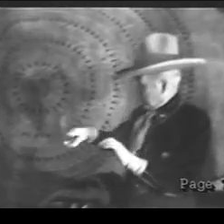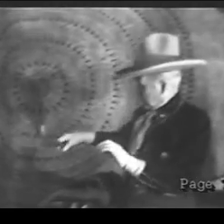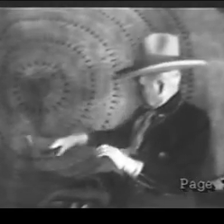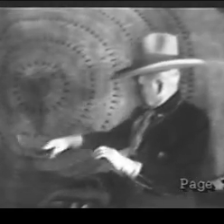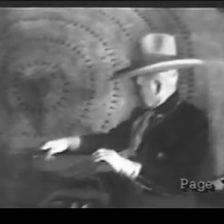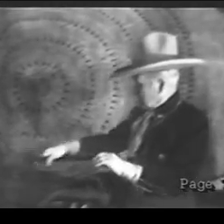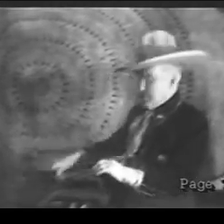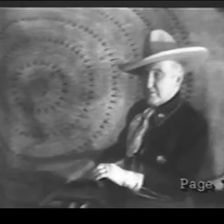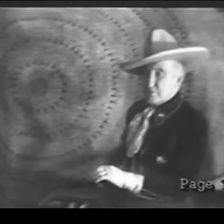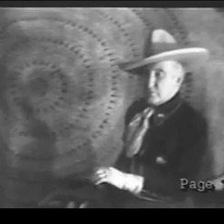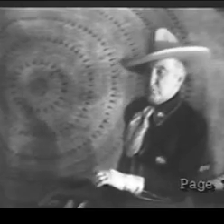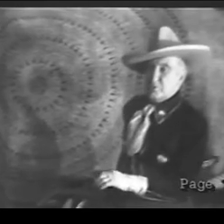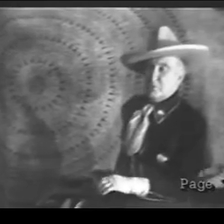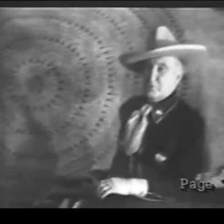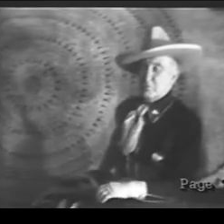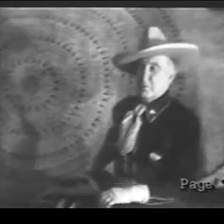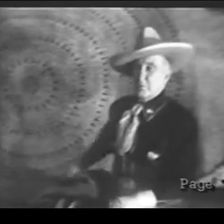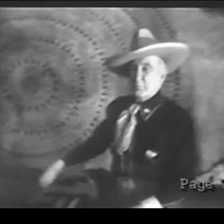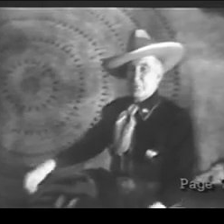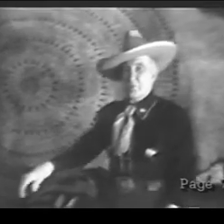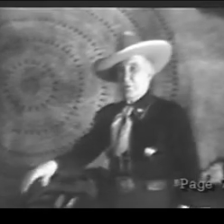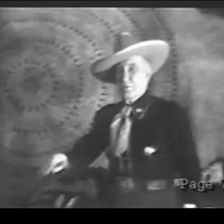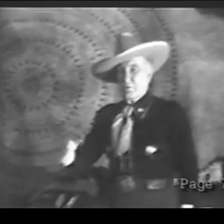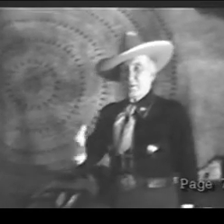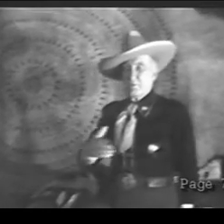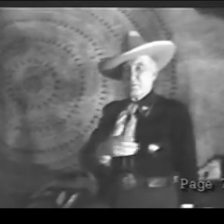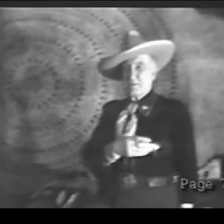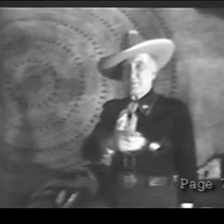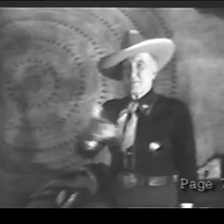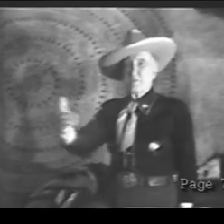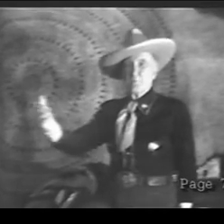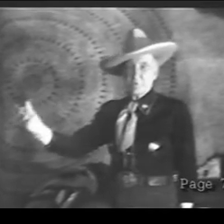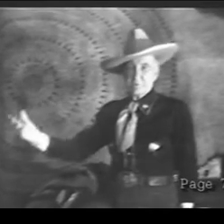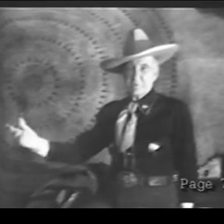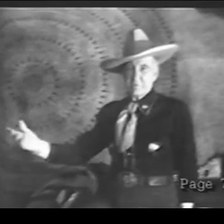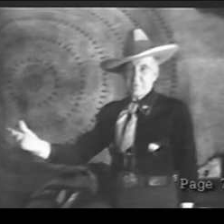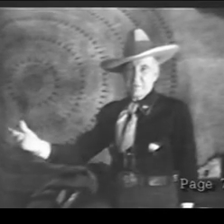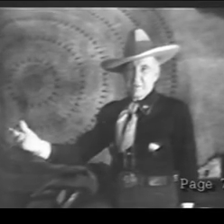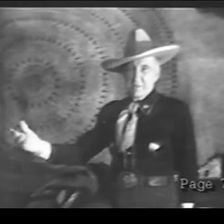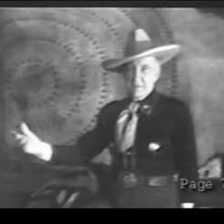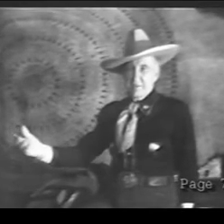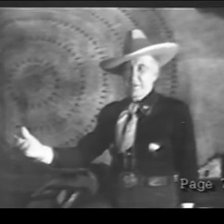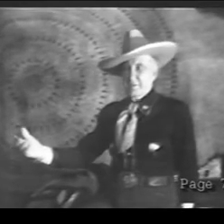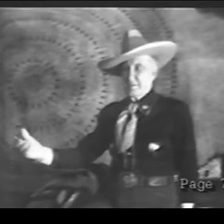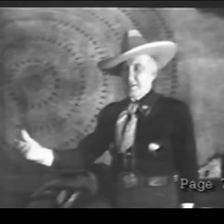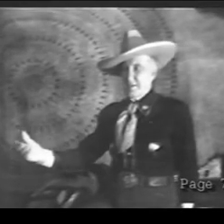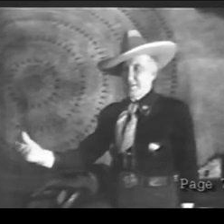the courtesy that should be shown them before they ever start their ceremonies. Now, there is the